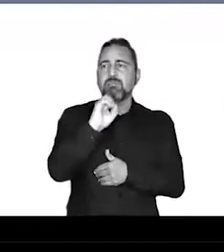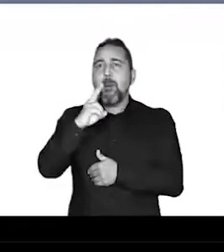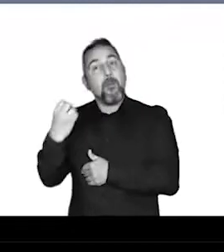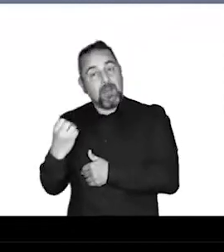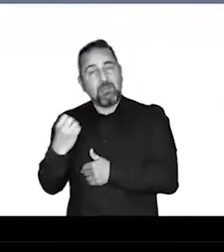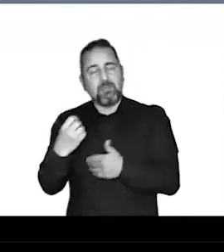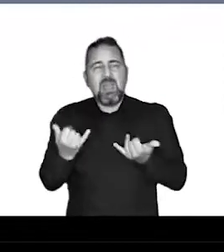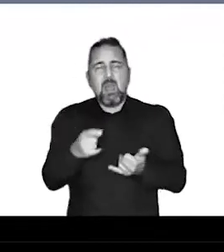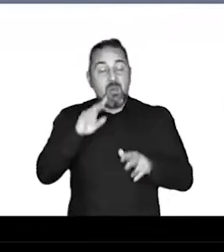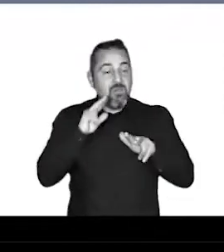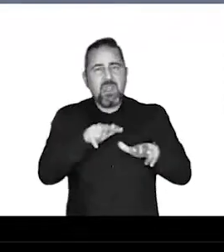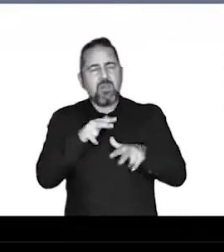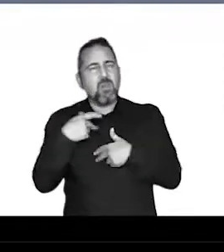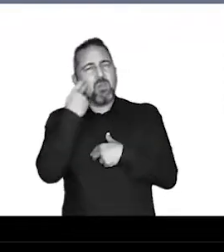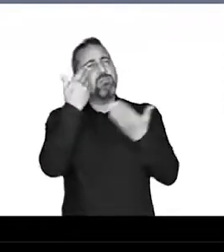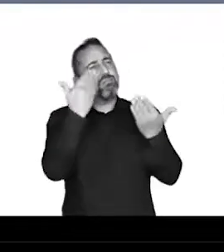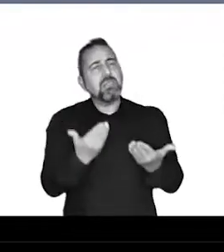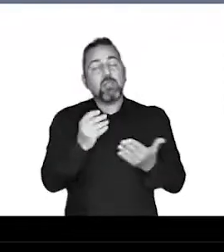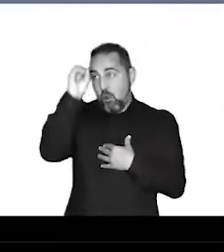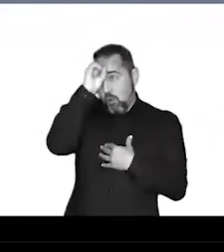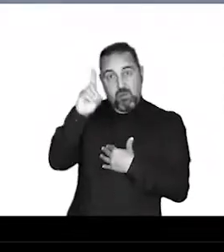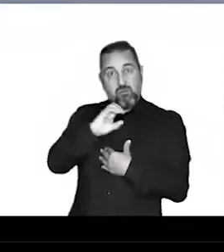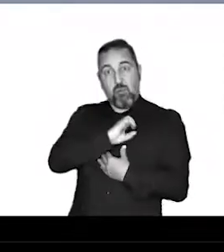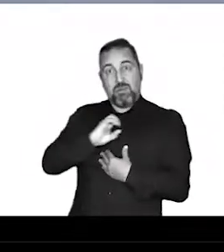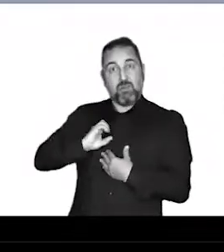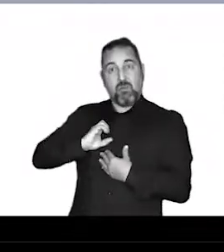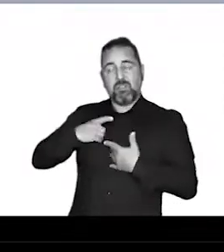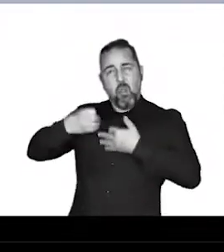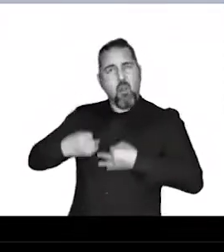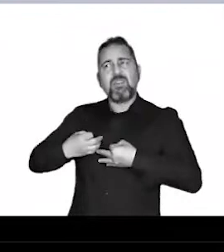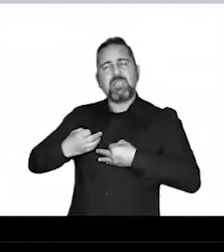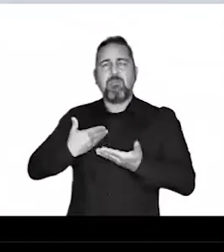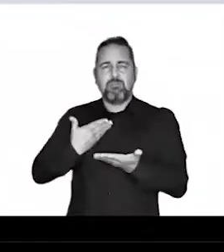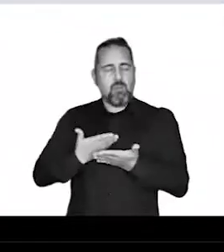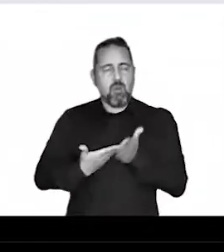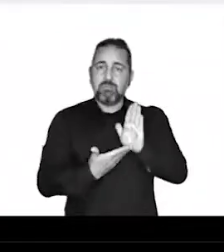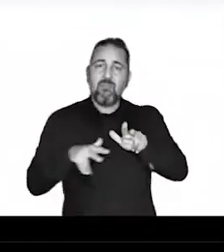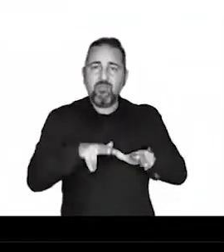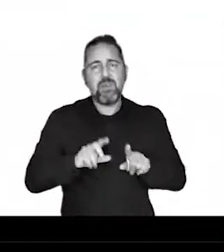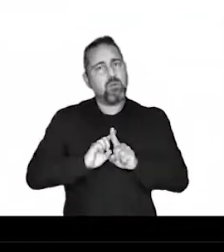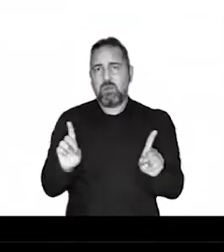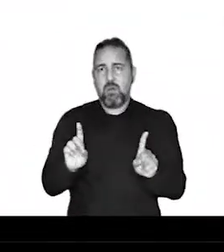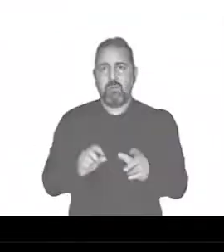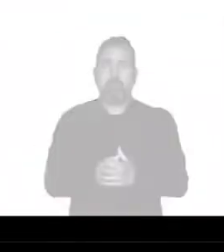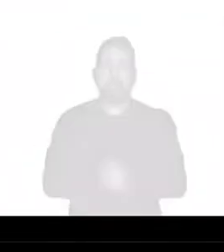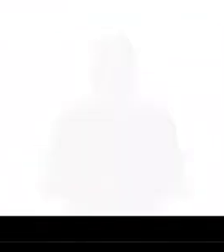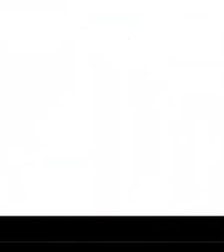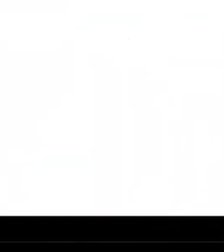2020. The information contained in this video does not necessarily reflect the official opinion of the European Commission.